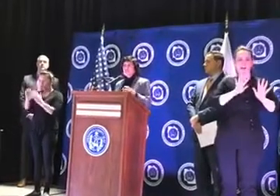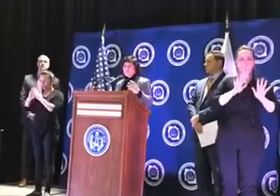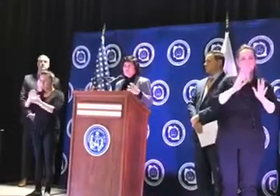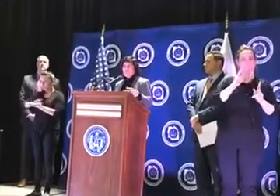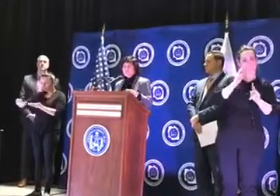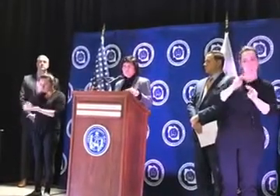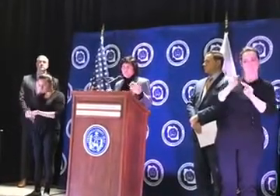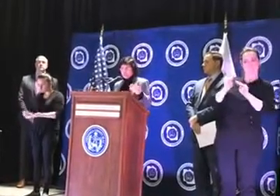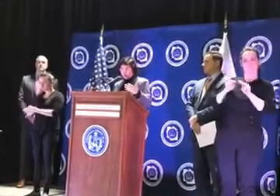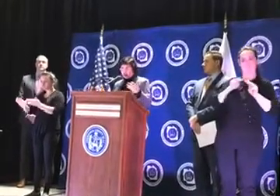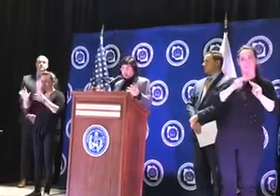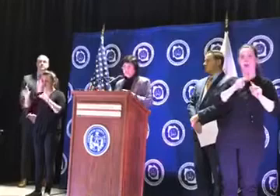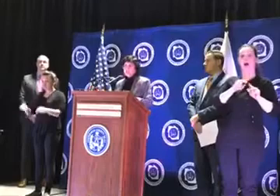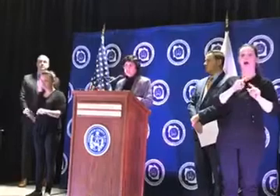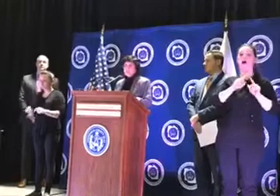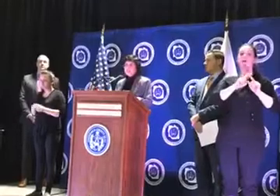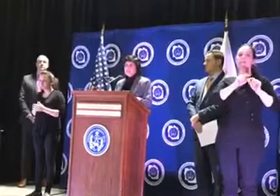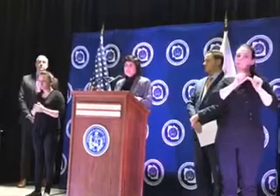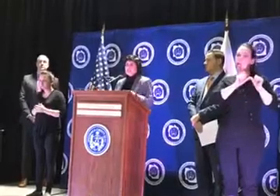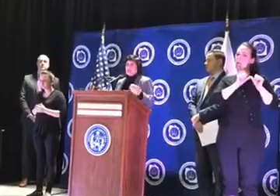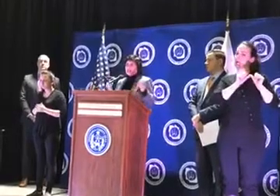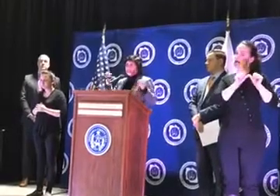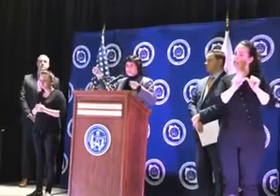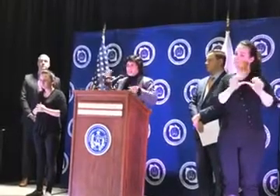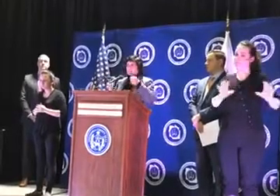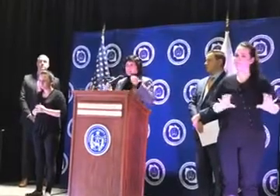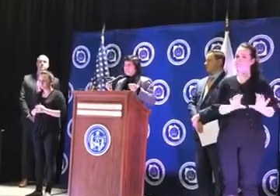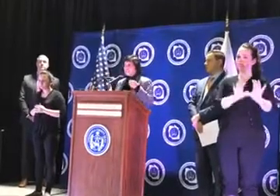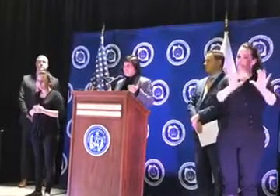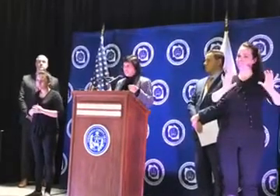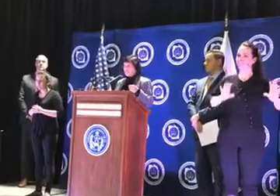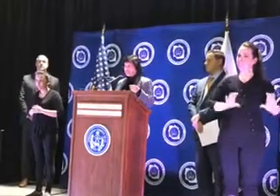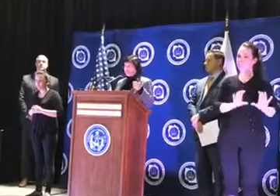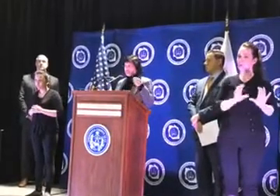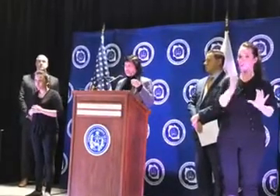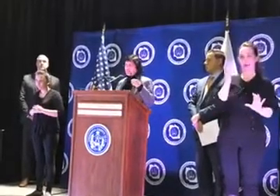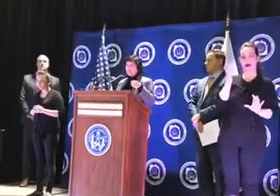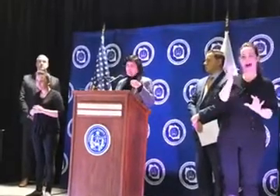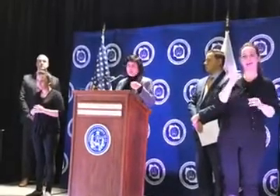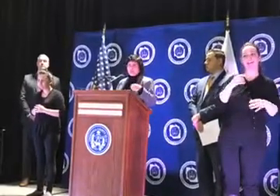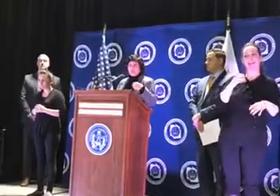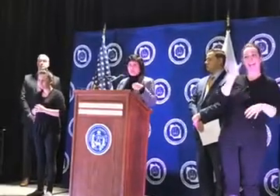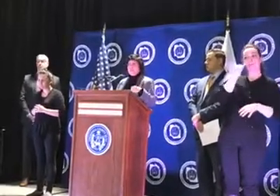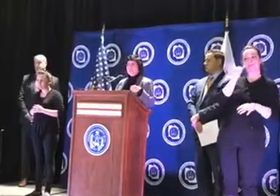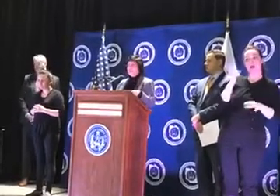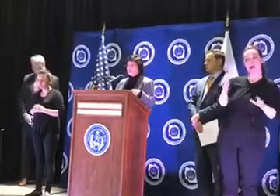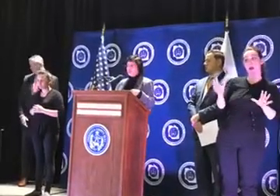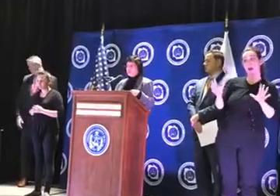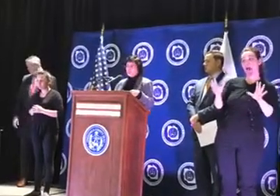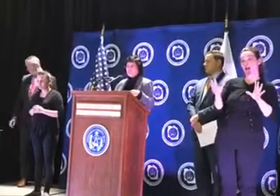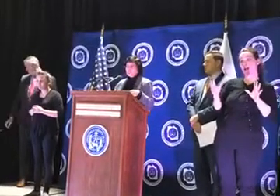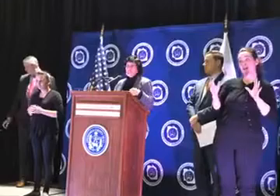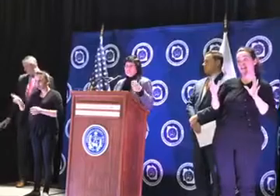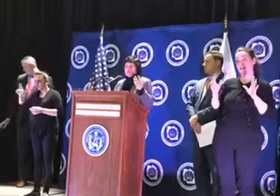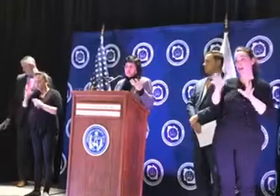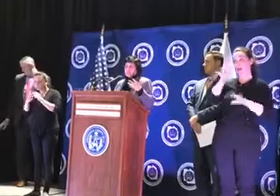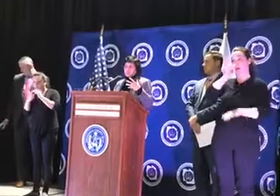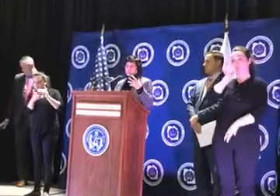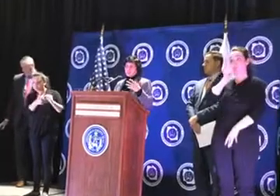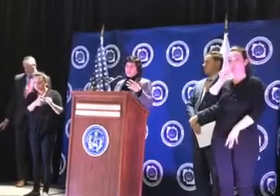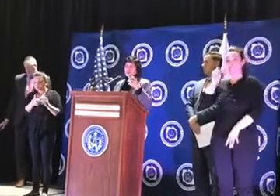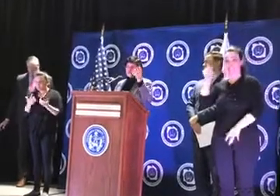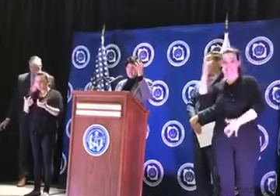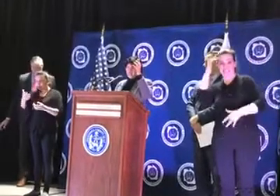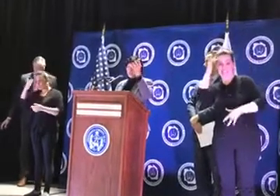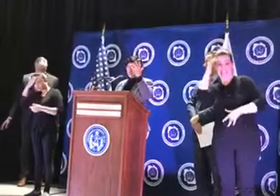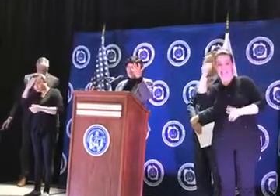look into that, and I think you have sometimes asked, are these cases linked to each other? This is something we are actively looking onto that. First part is